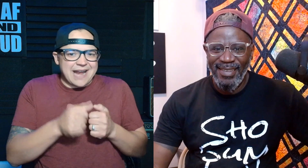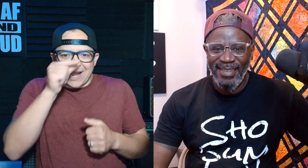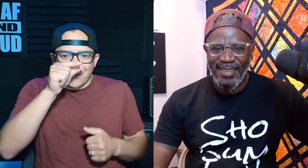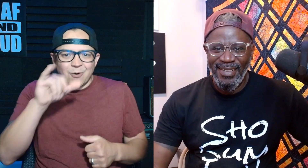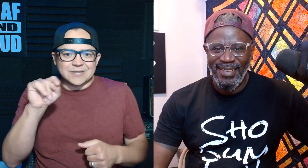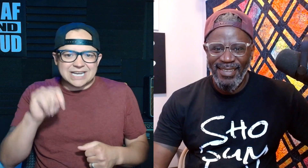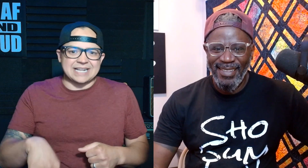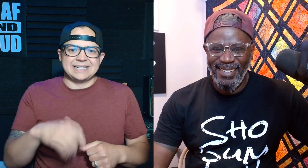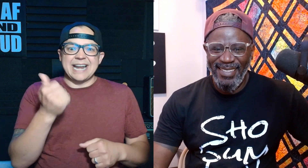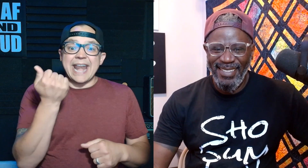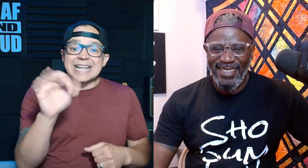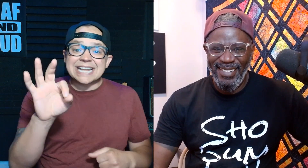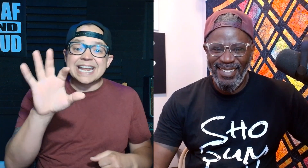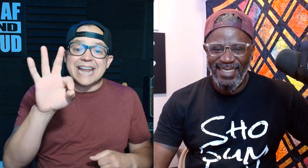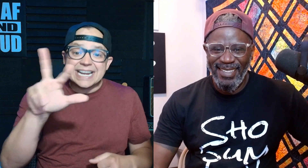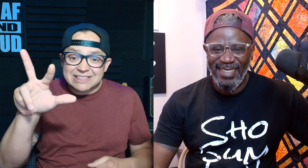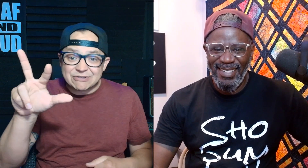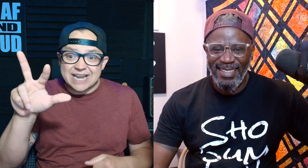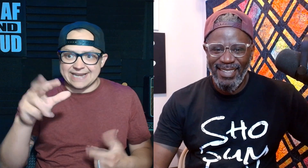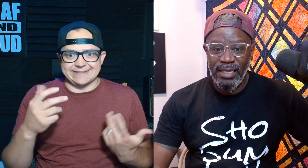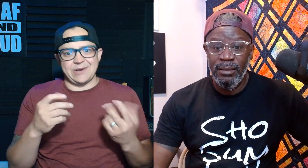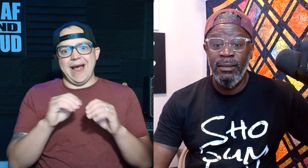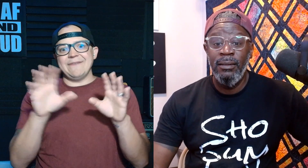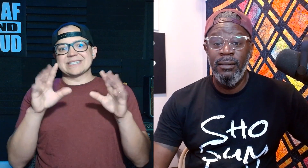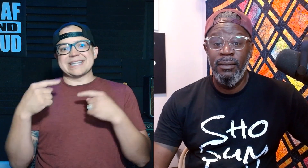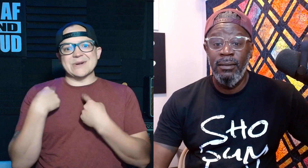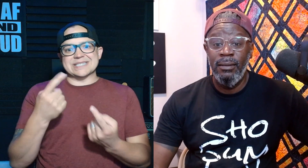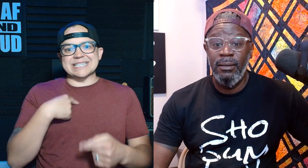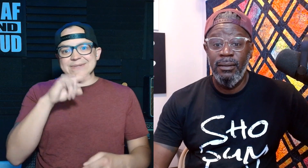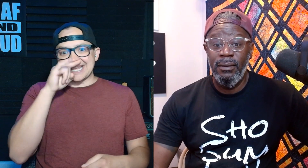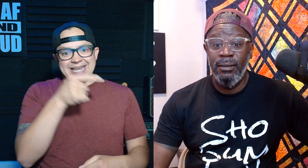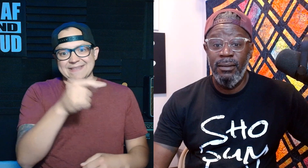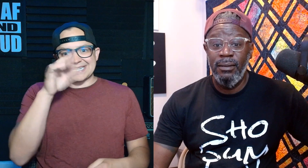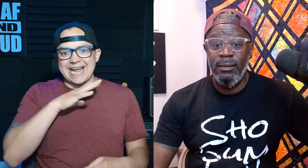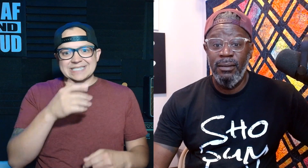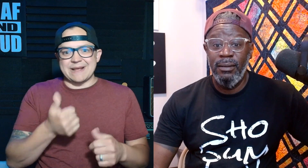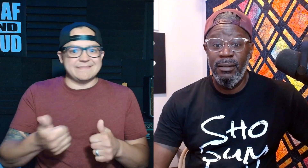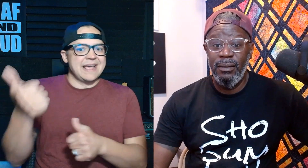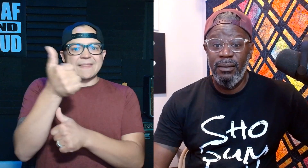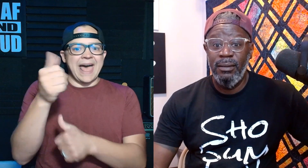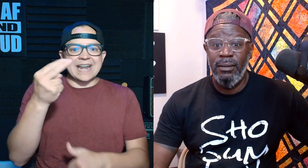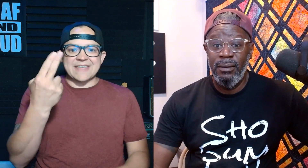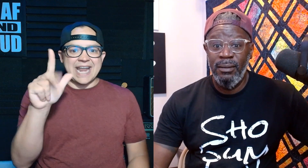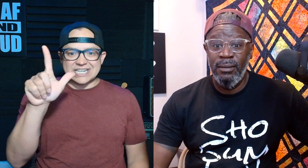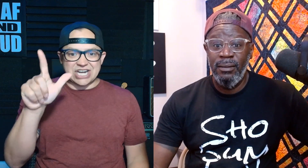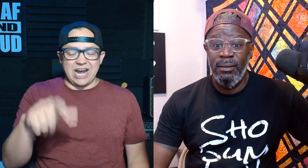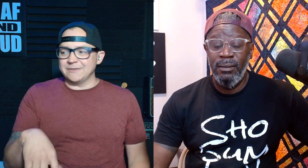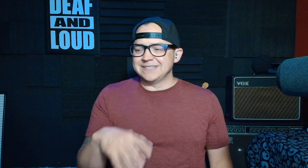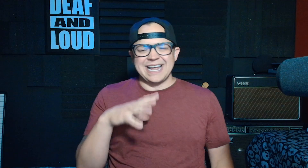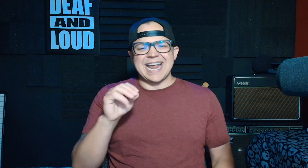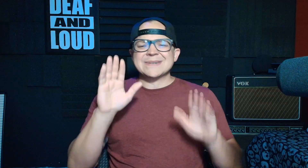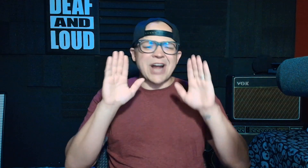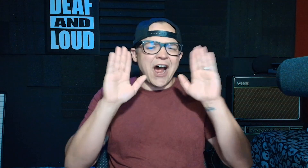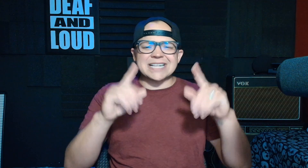So I Googled it, 1993. So obviously, since I was a kid, this guy has been the head of the